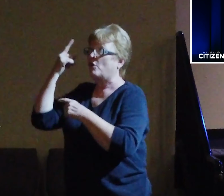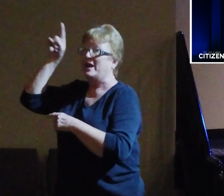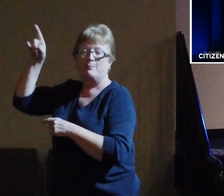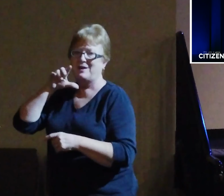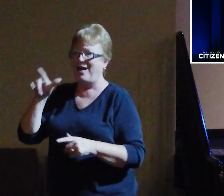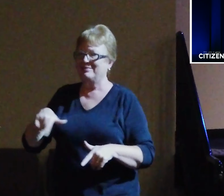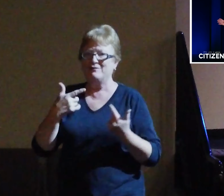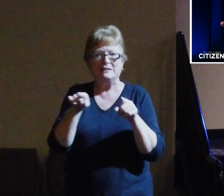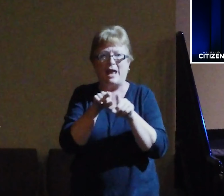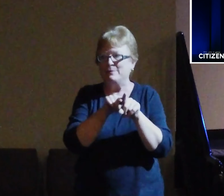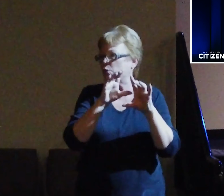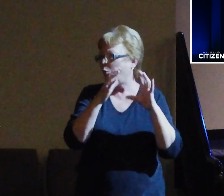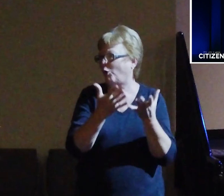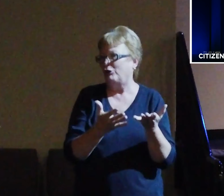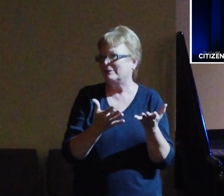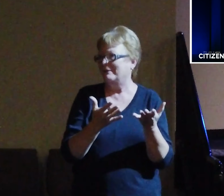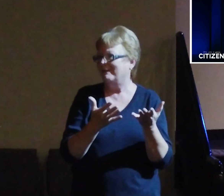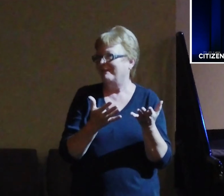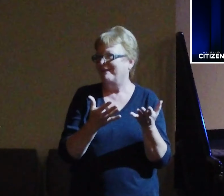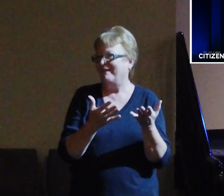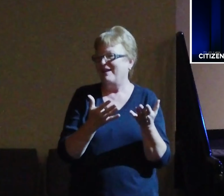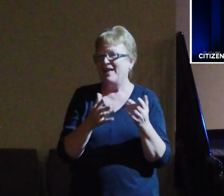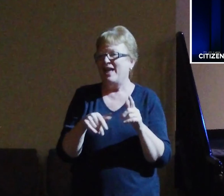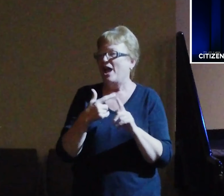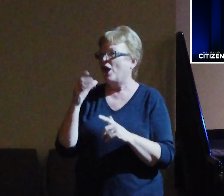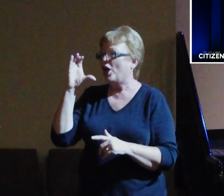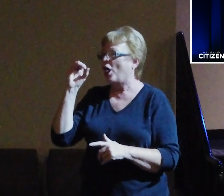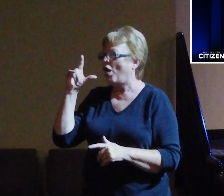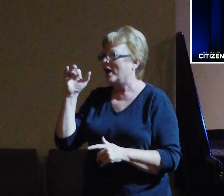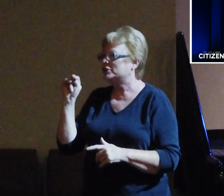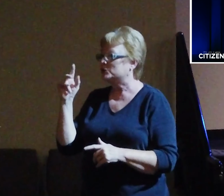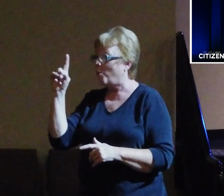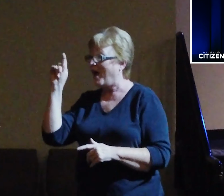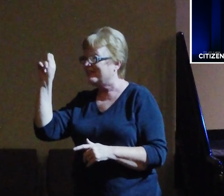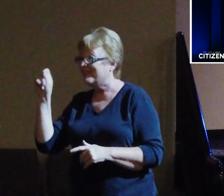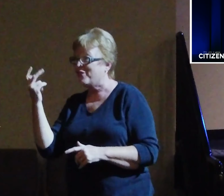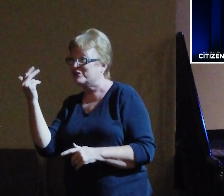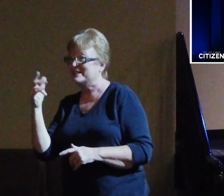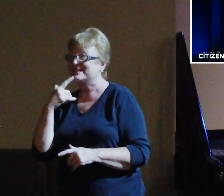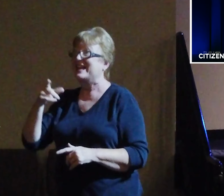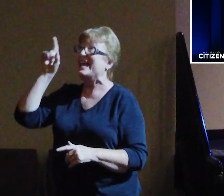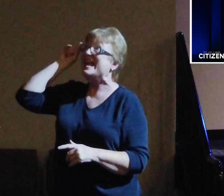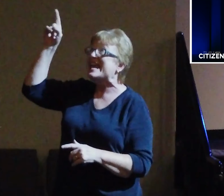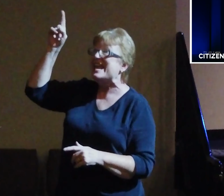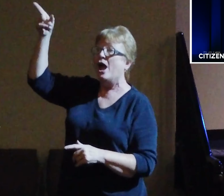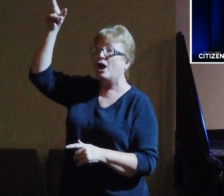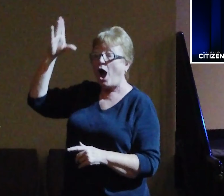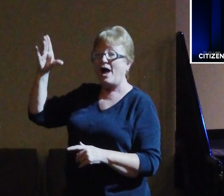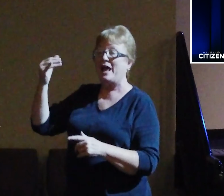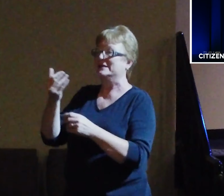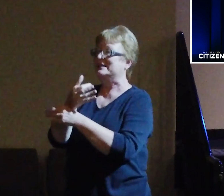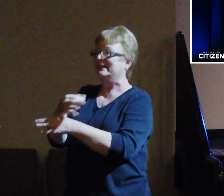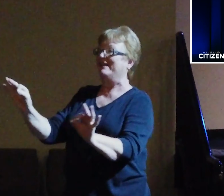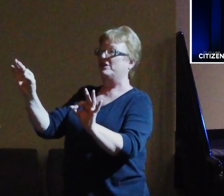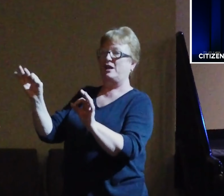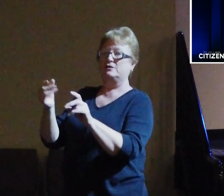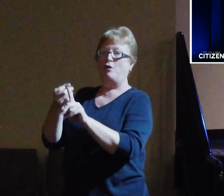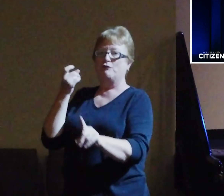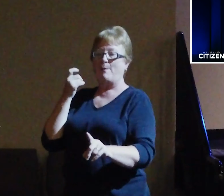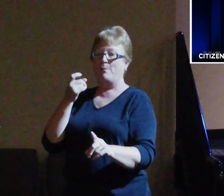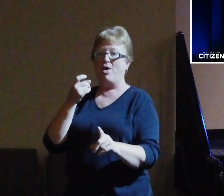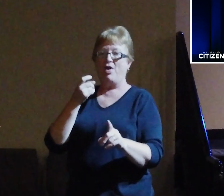to another kingdom. Colossians 1.13 says, He, God, has delivered us from the domain of